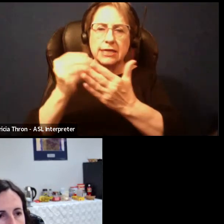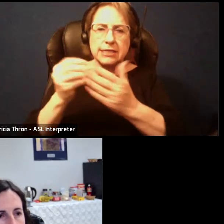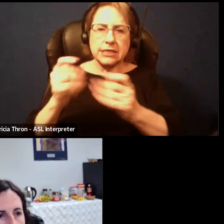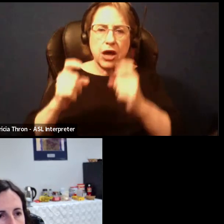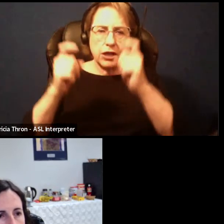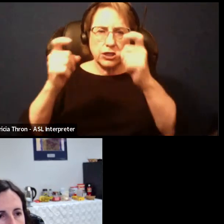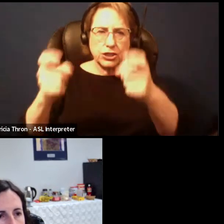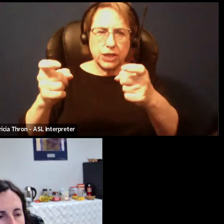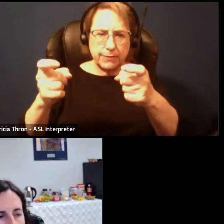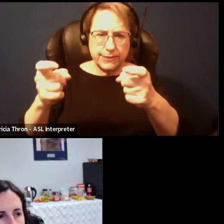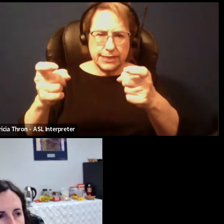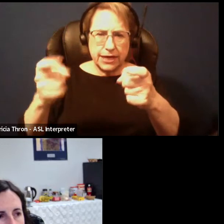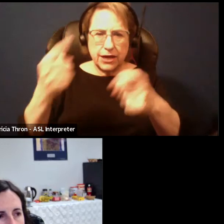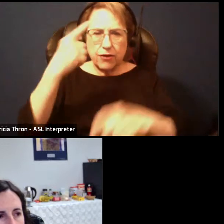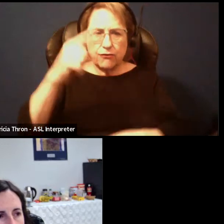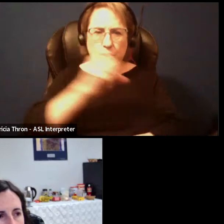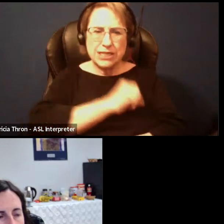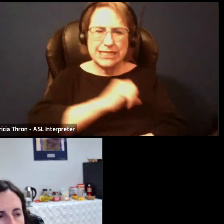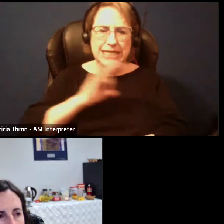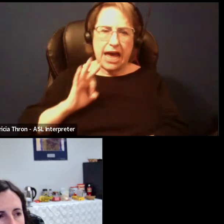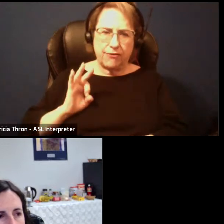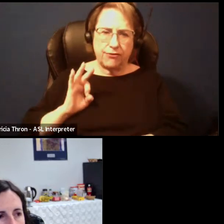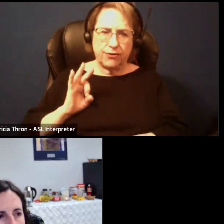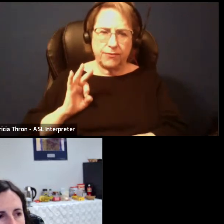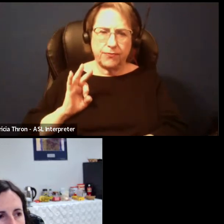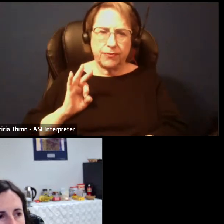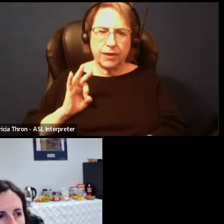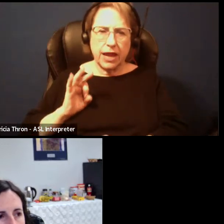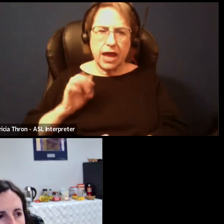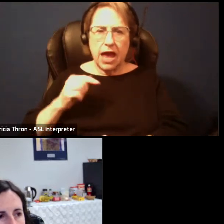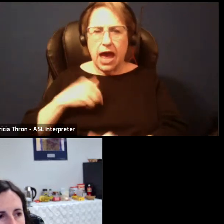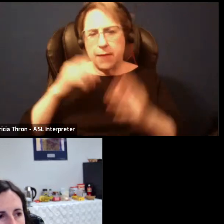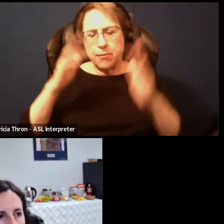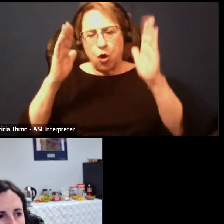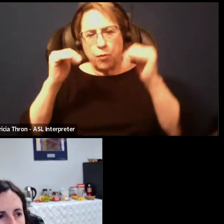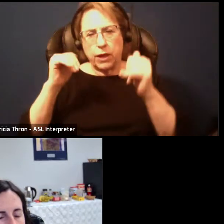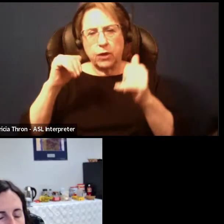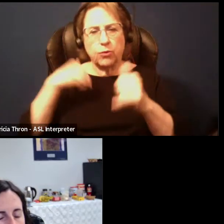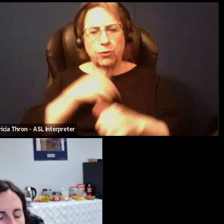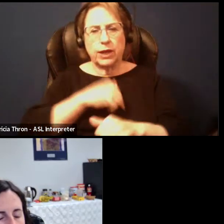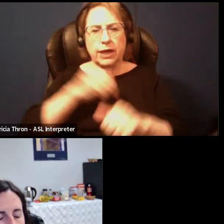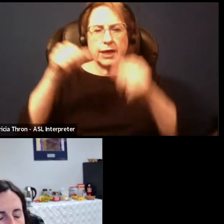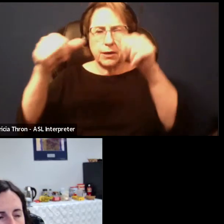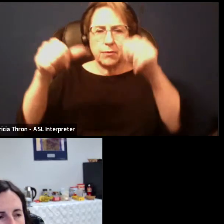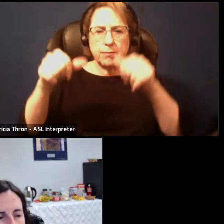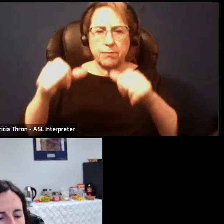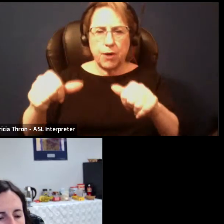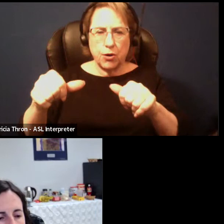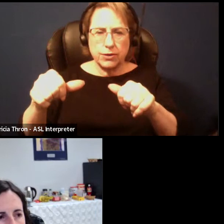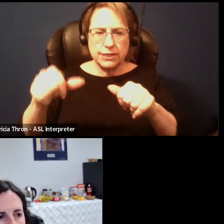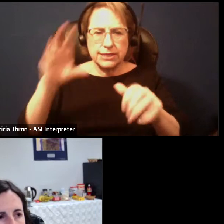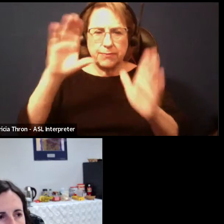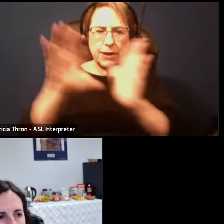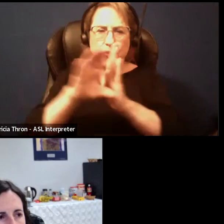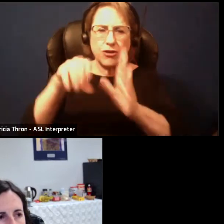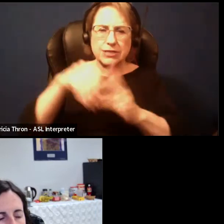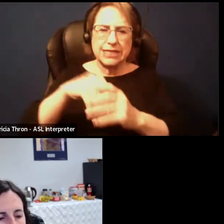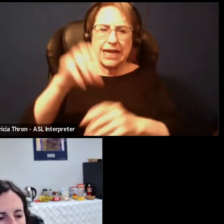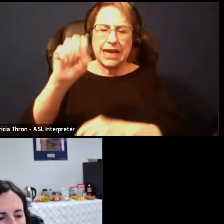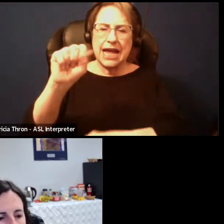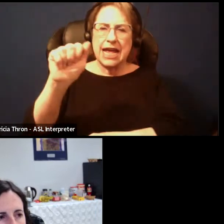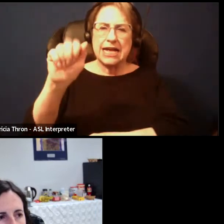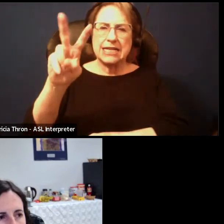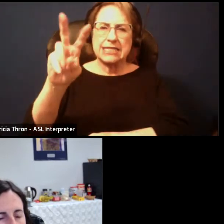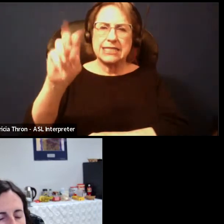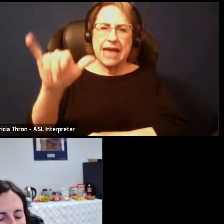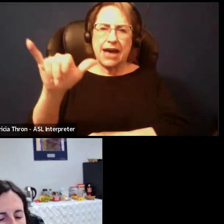pictures in the Savvy source. That's not a violation of anything. I figured I would apologize after submitting it.